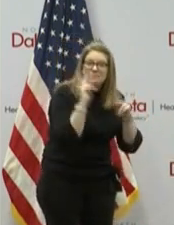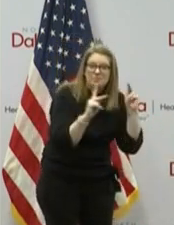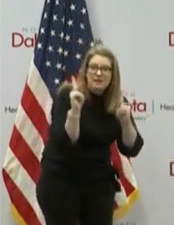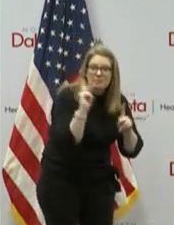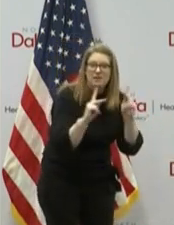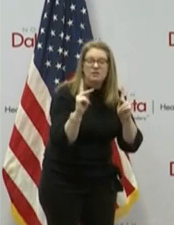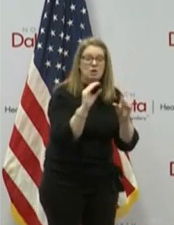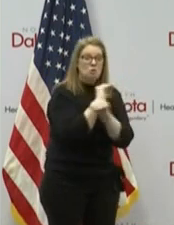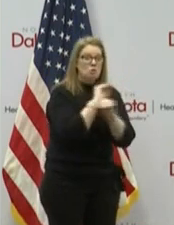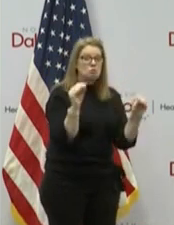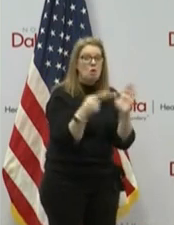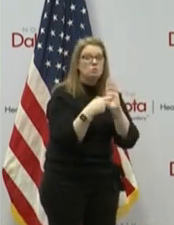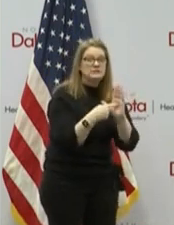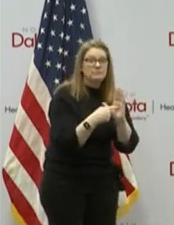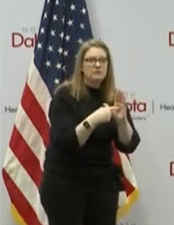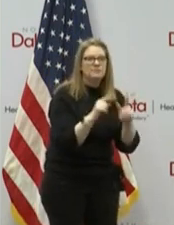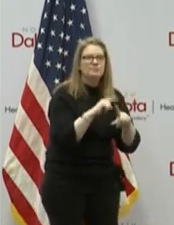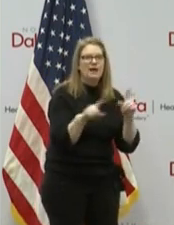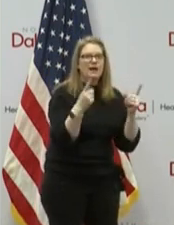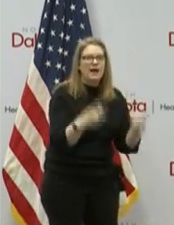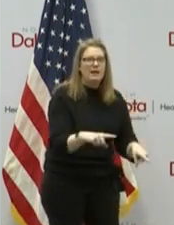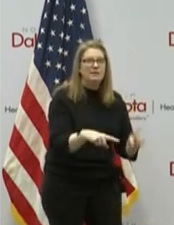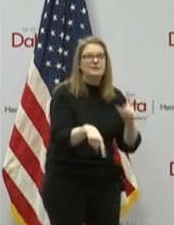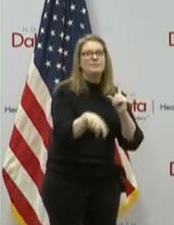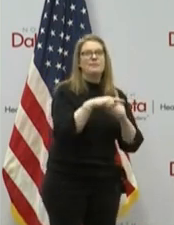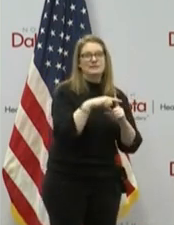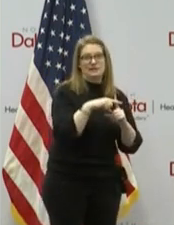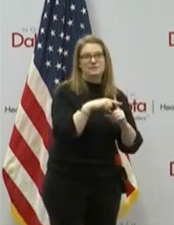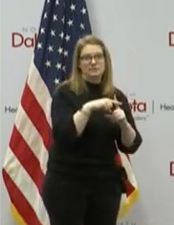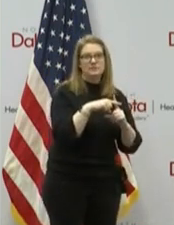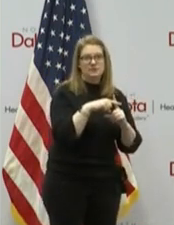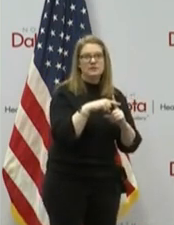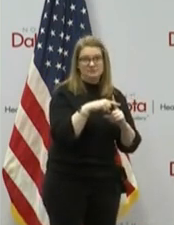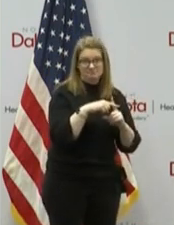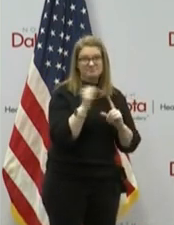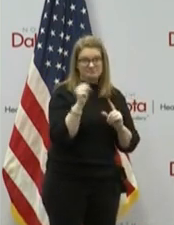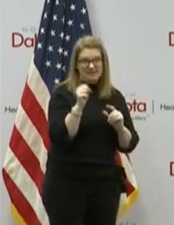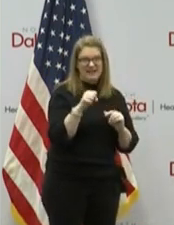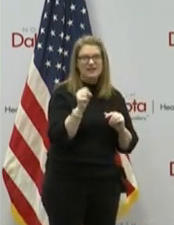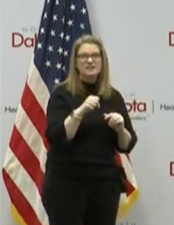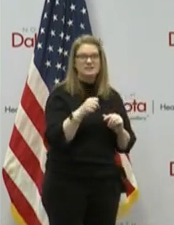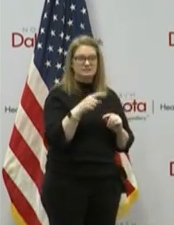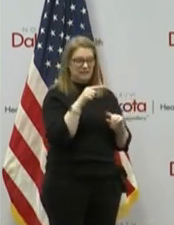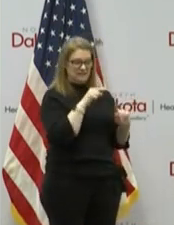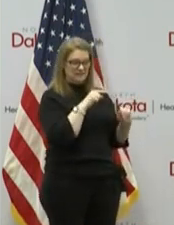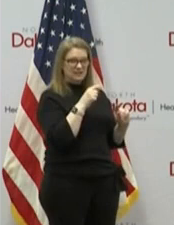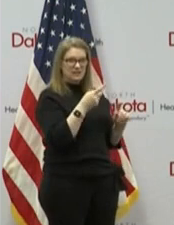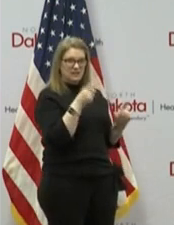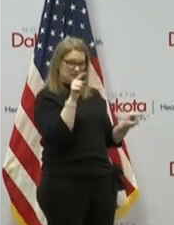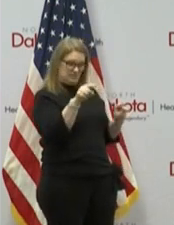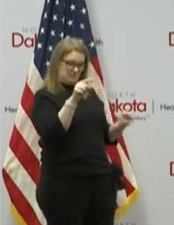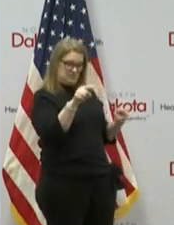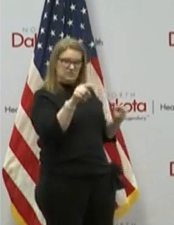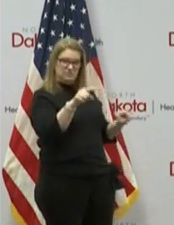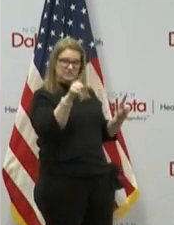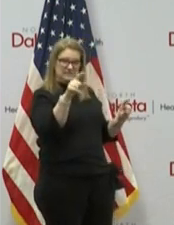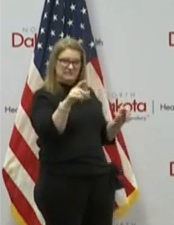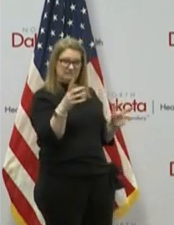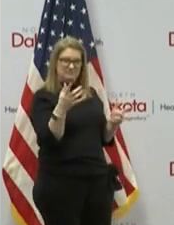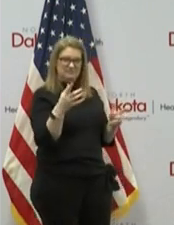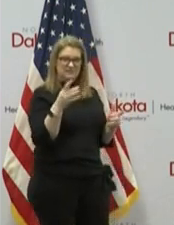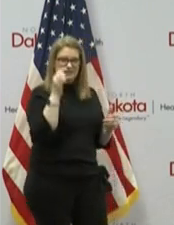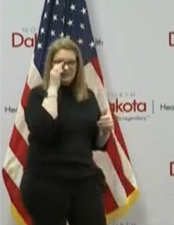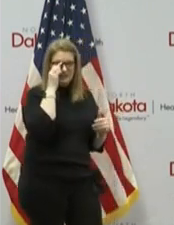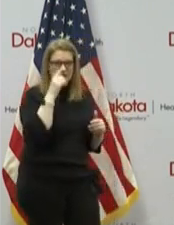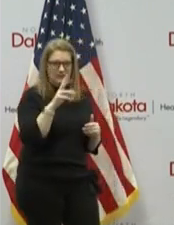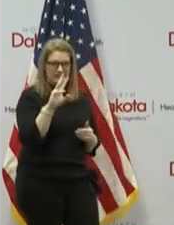part of what we're trying to find out, is people without symptoms, were they positive or not? We did find out that in the case of those 2 tests last weekend, that